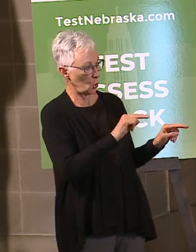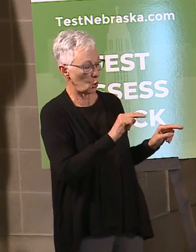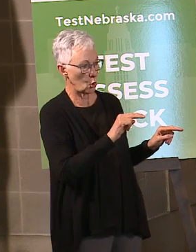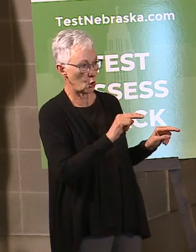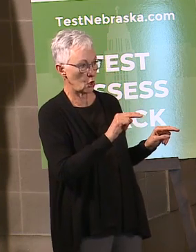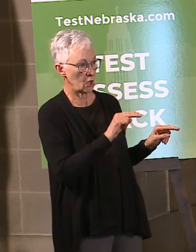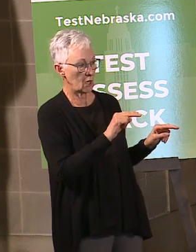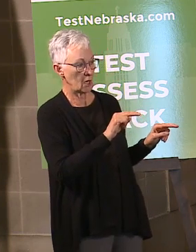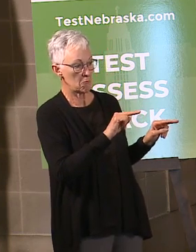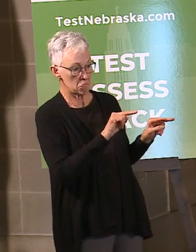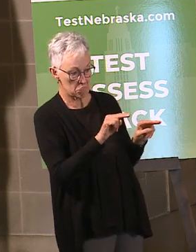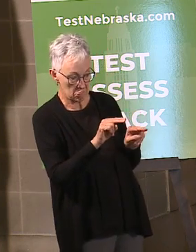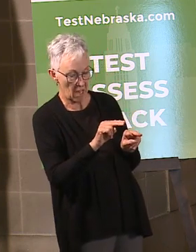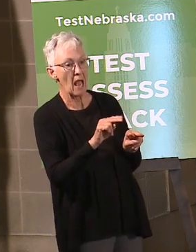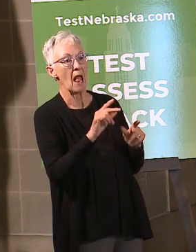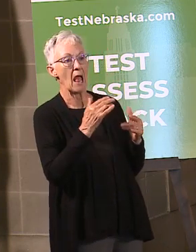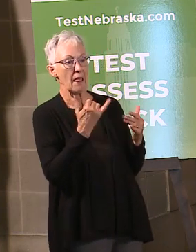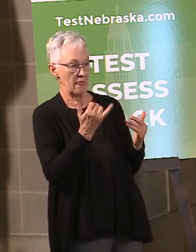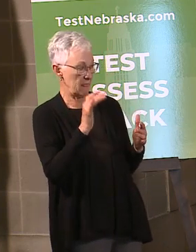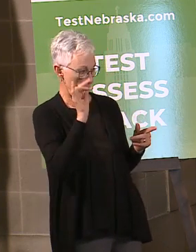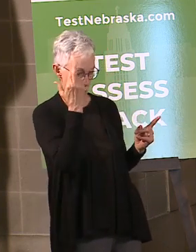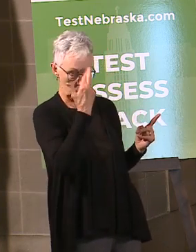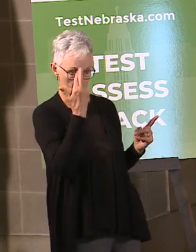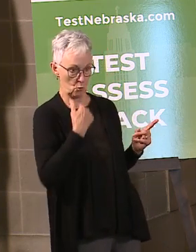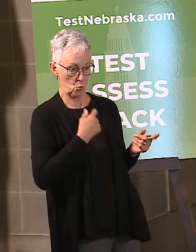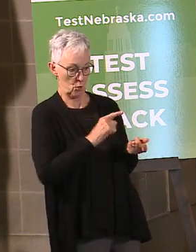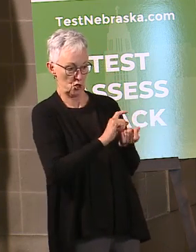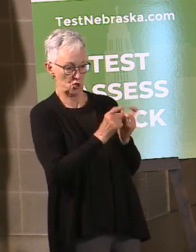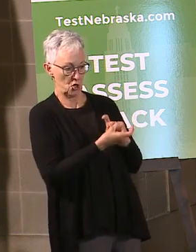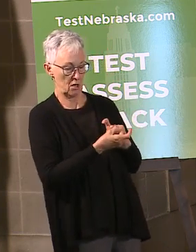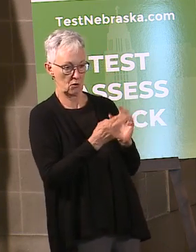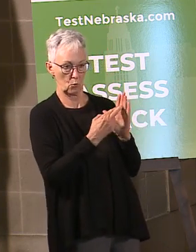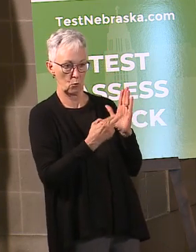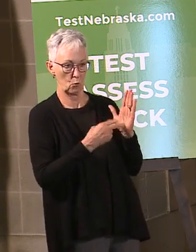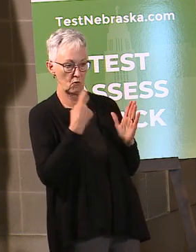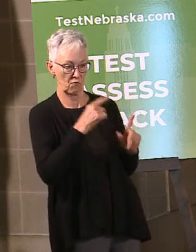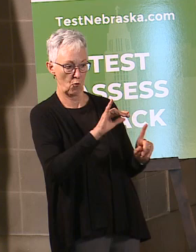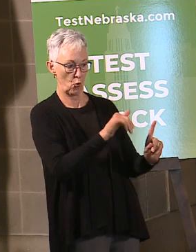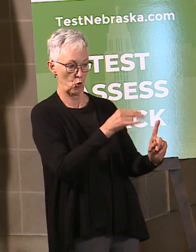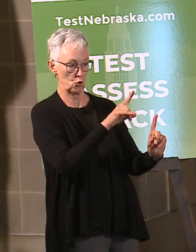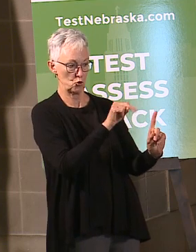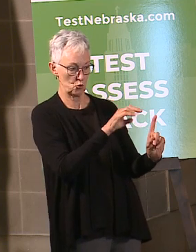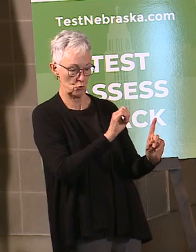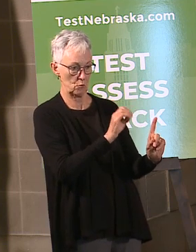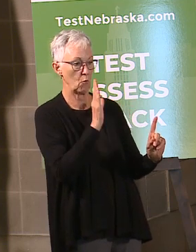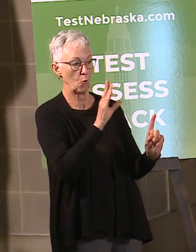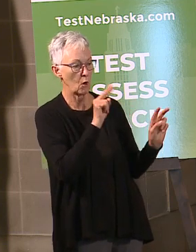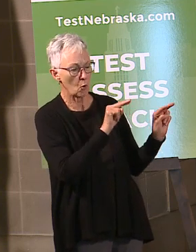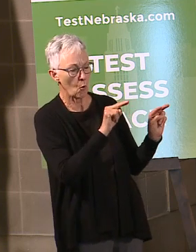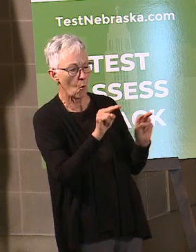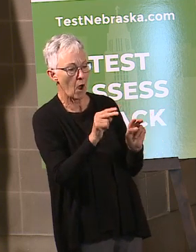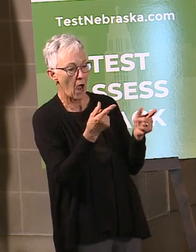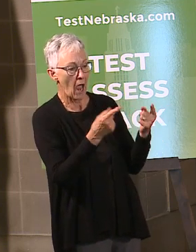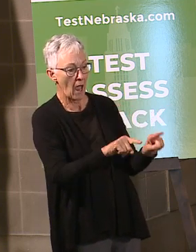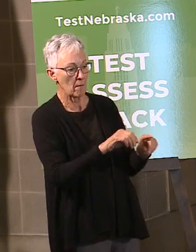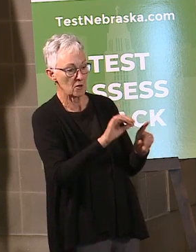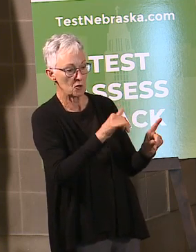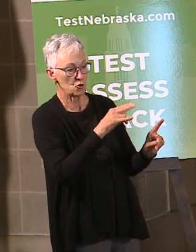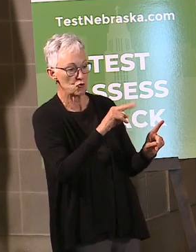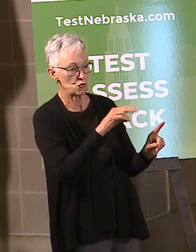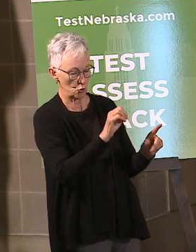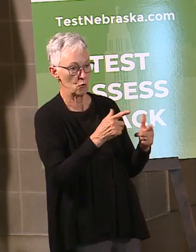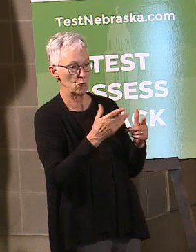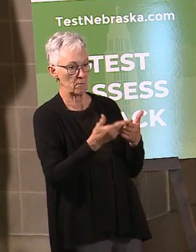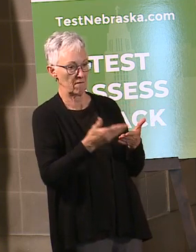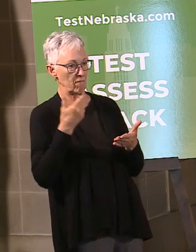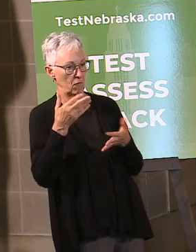July. So that's how we find that balance. Jeff from KMTV says there's been people waiting for unemployment